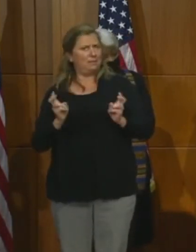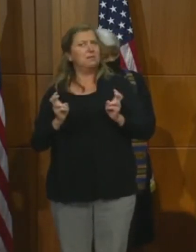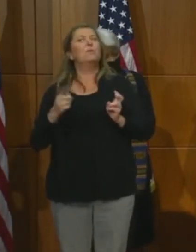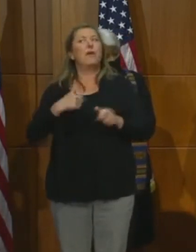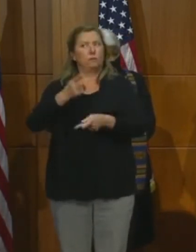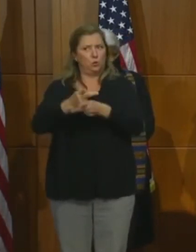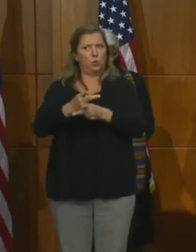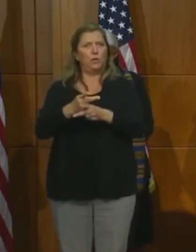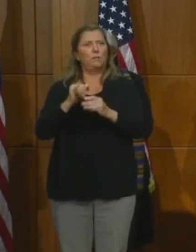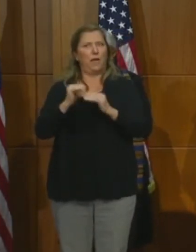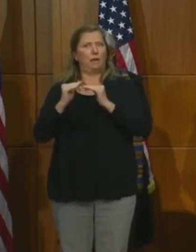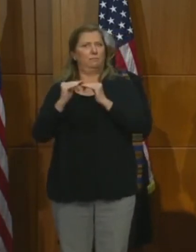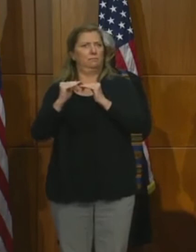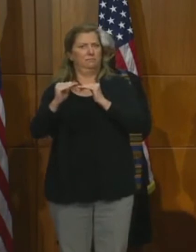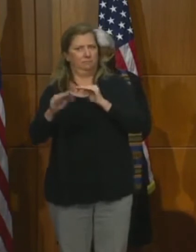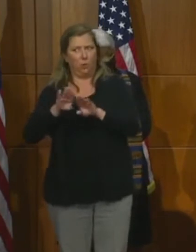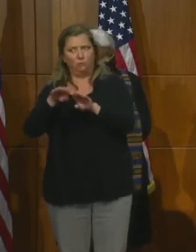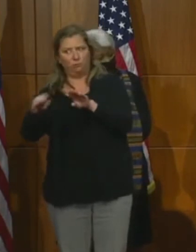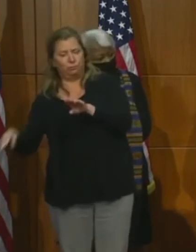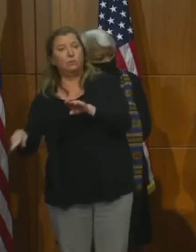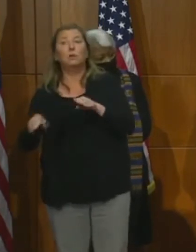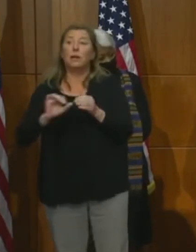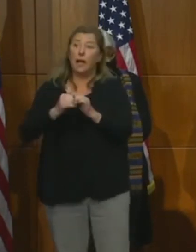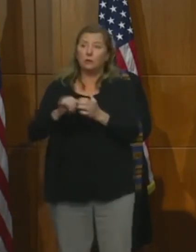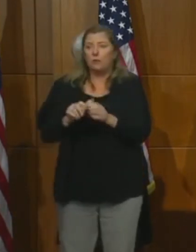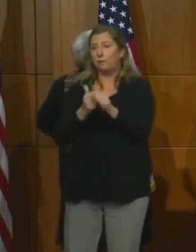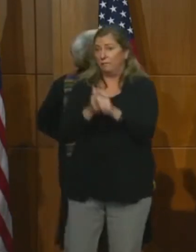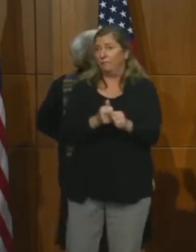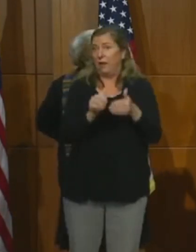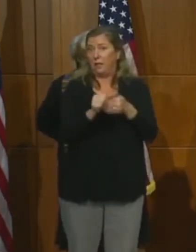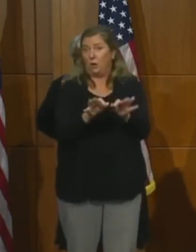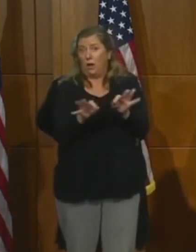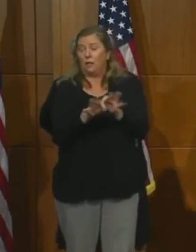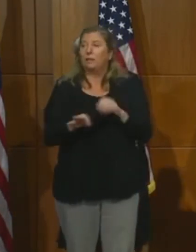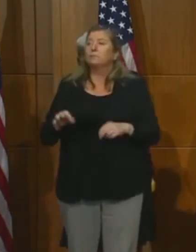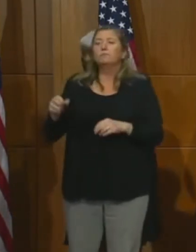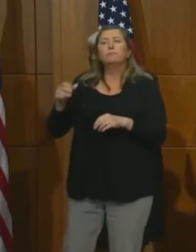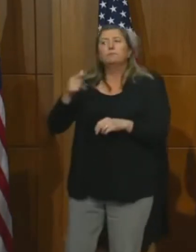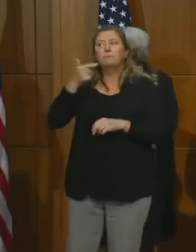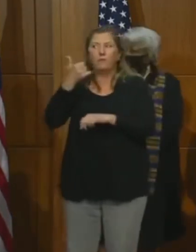maintain that status, and in order to do that, we've got to continue to follow the guidelines.